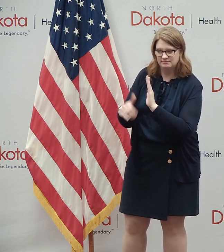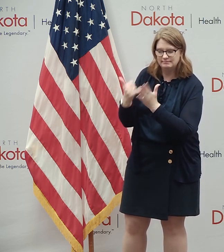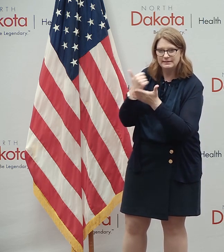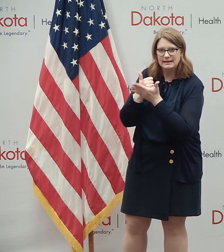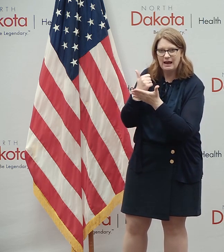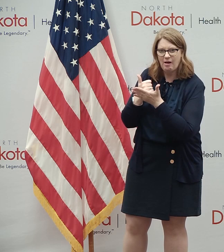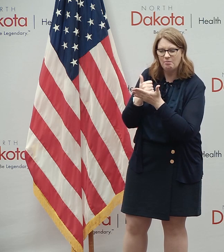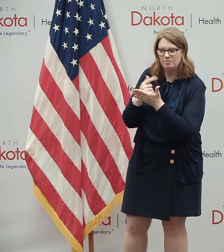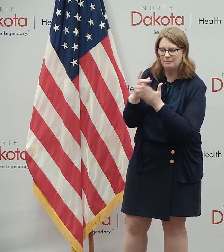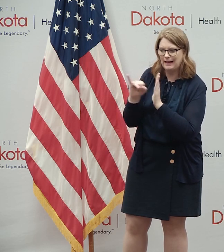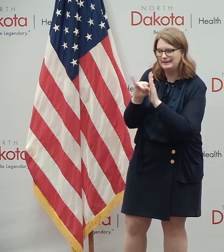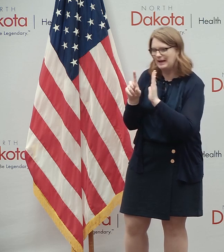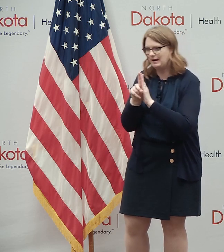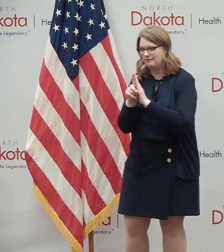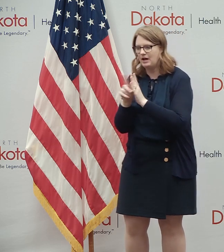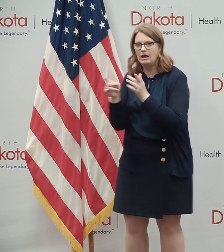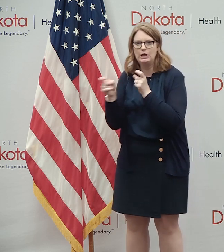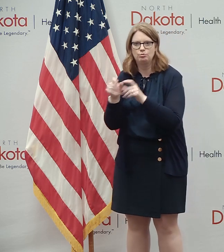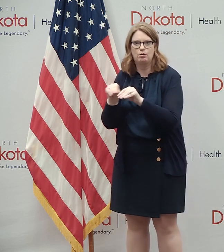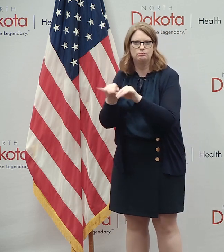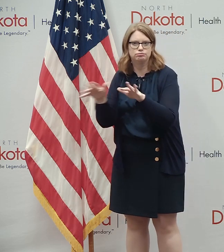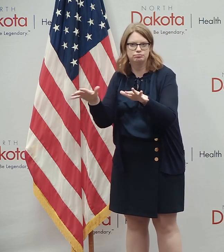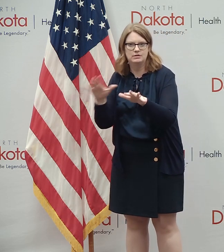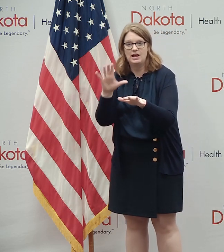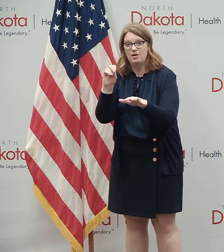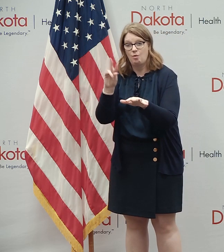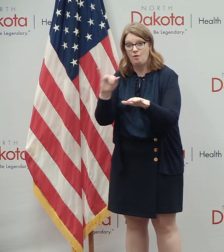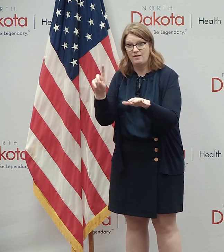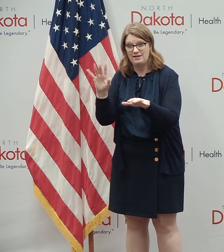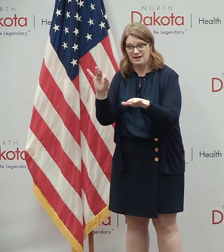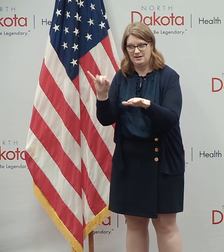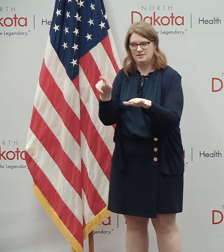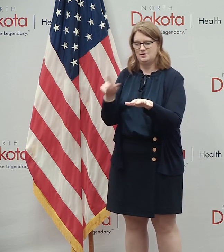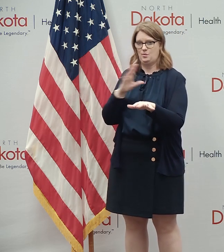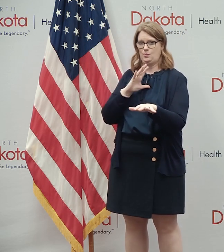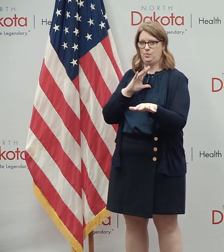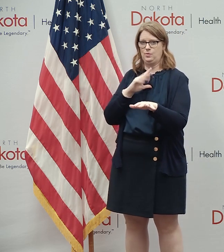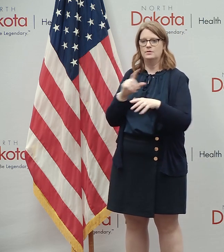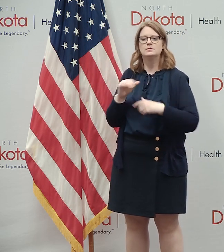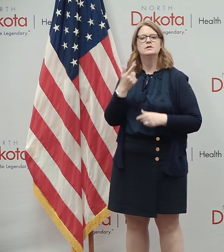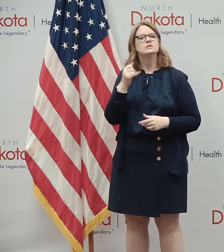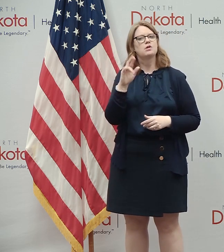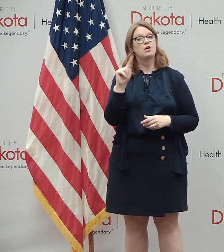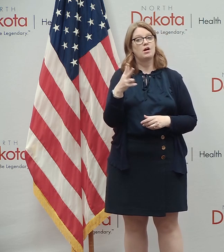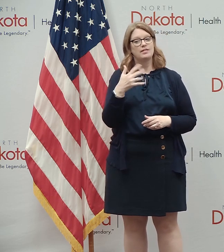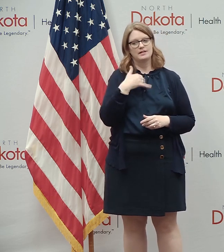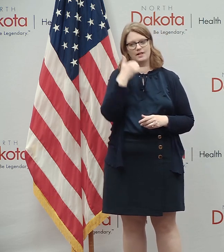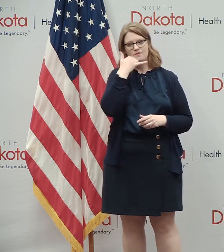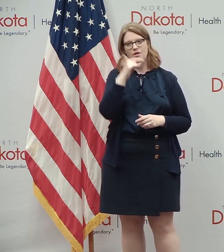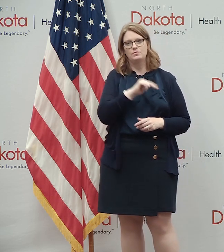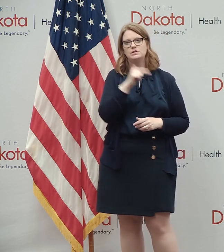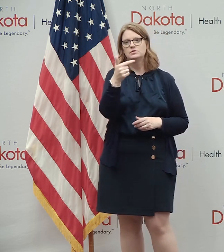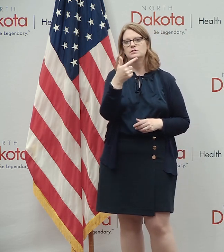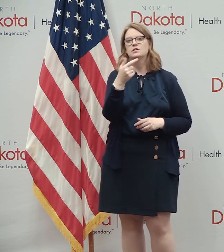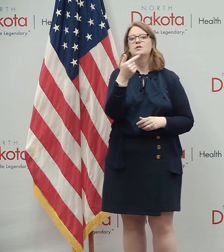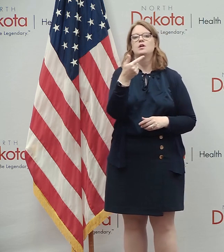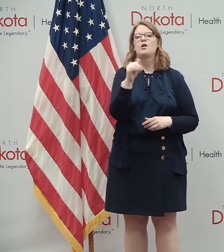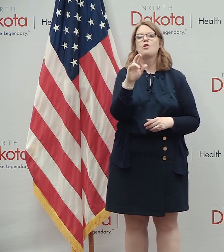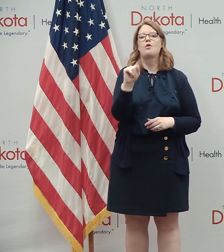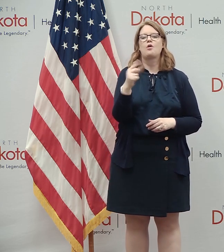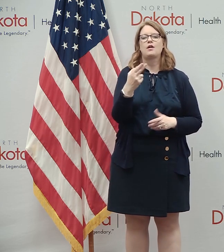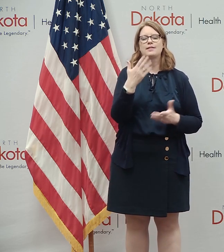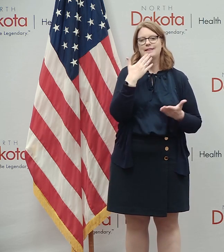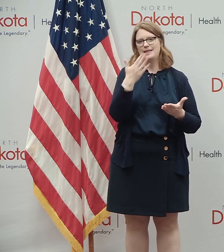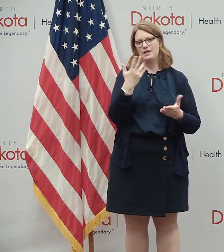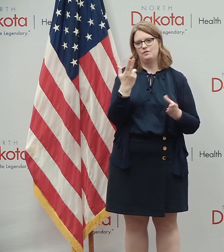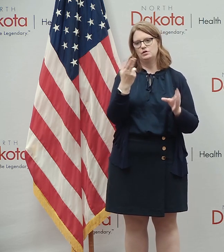help identify and control the spread of COVID-19. Garth, I believe, is going to be on the phone. We're going to turn it over to Garth. Garth, thank you for